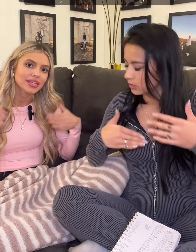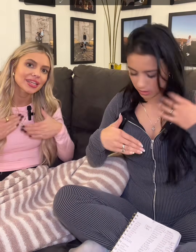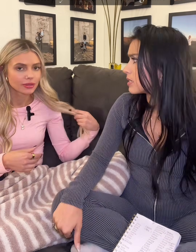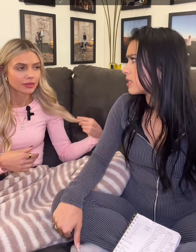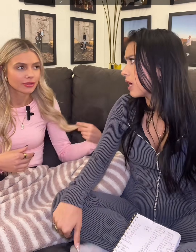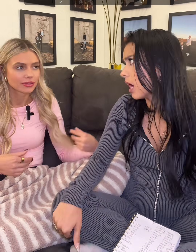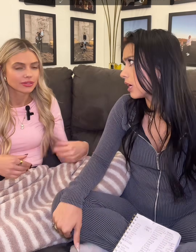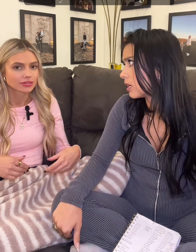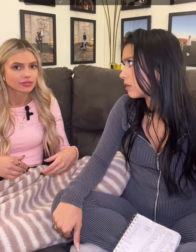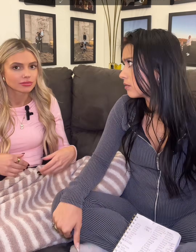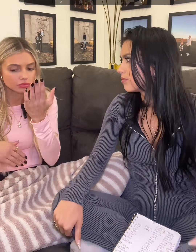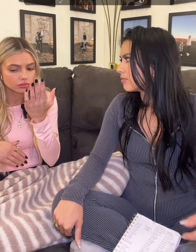Sad.